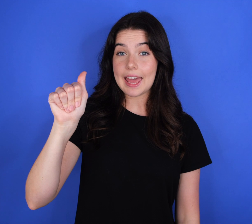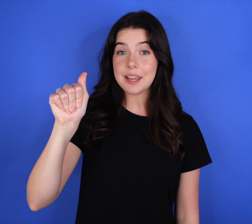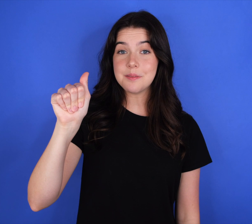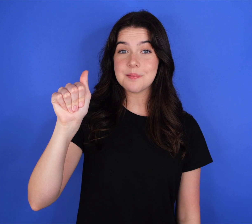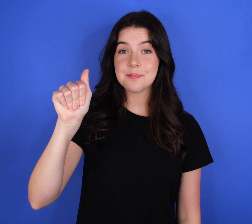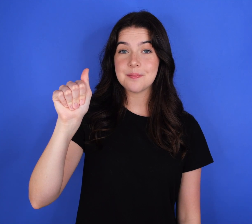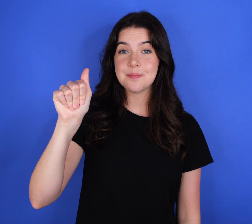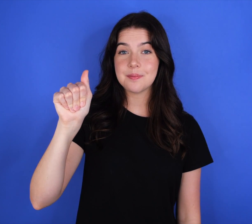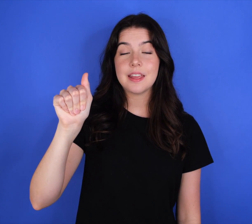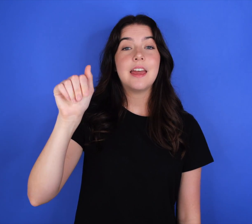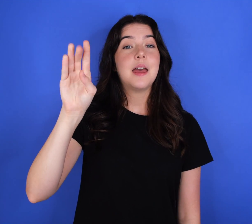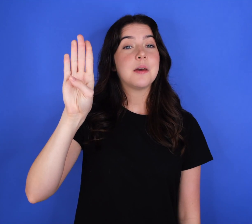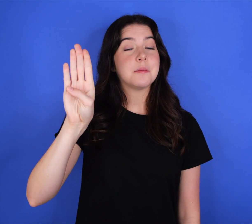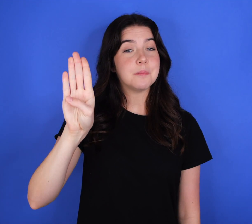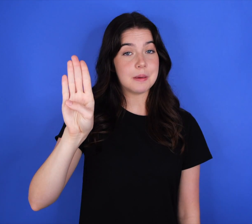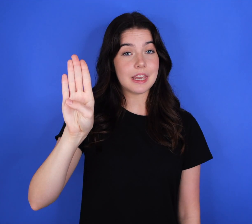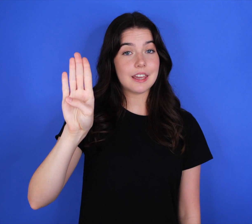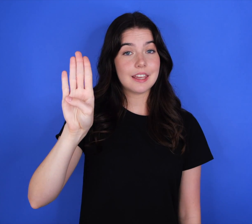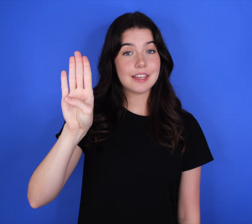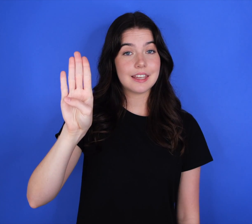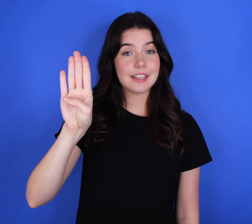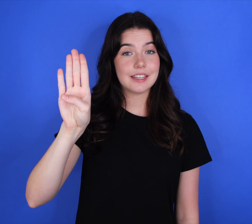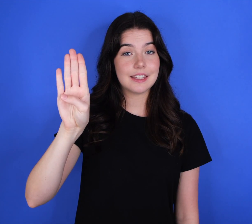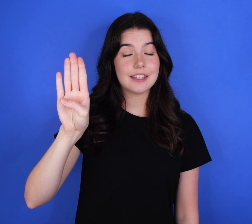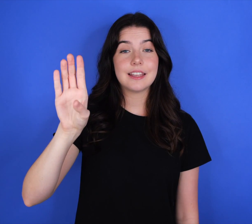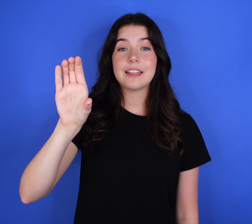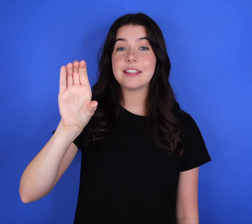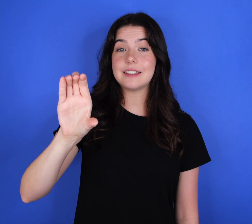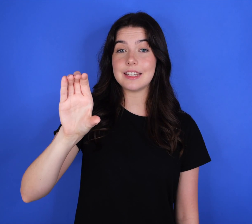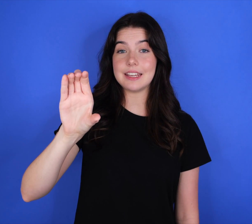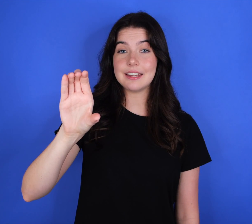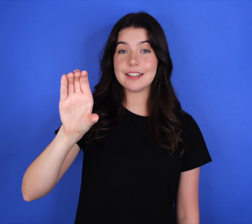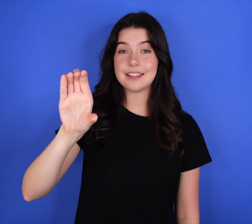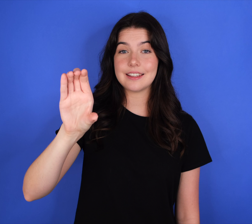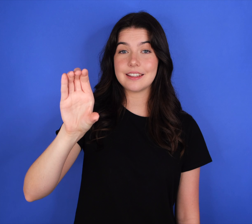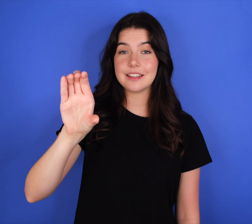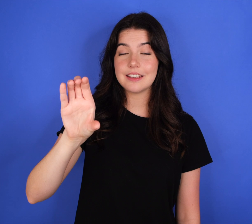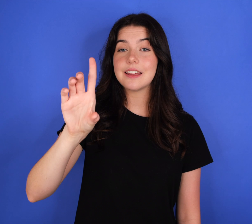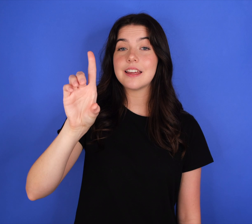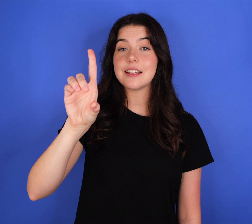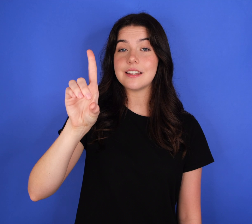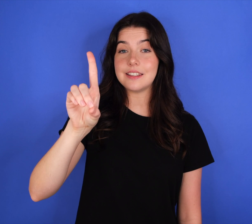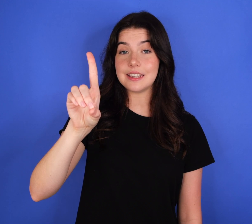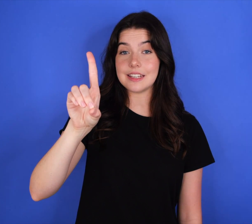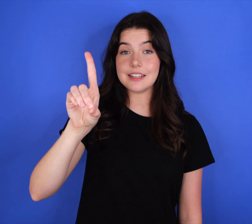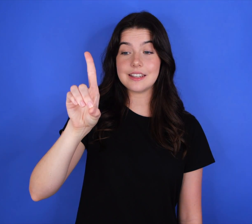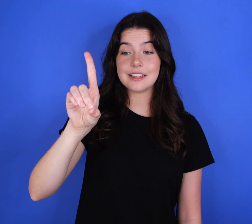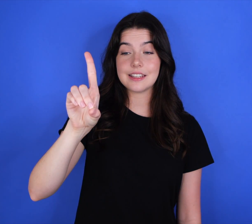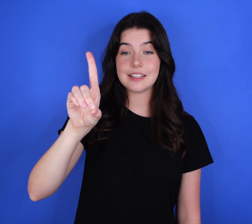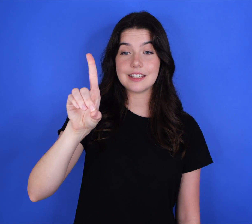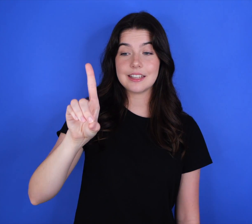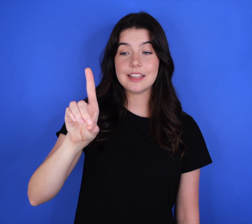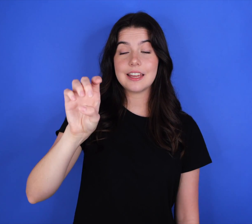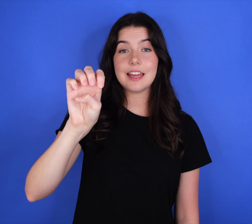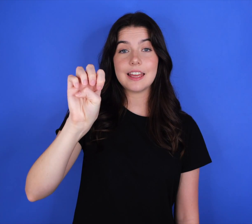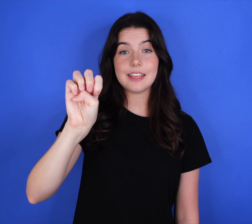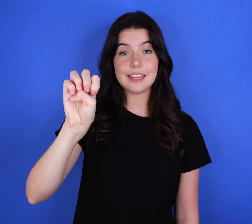A, B, C, D,